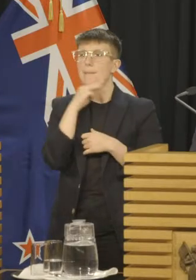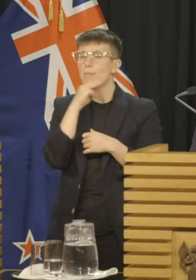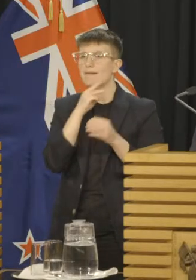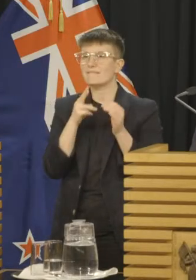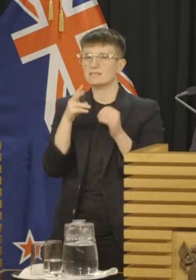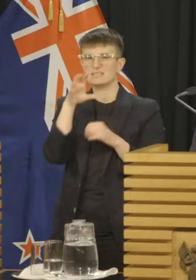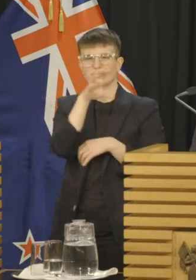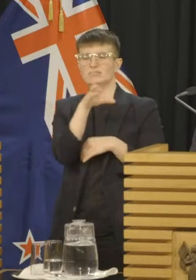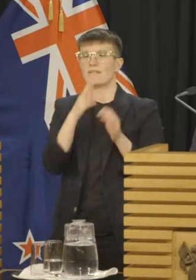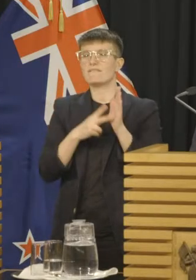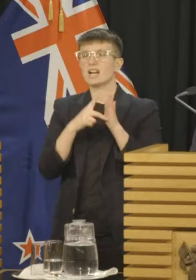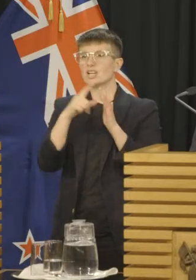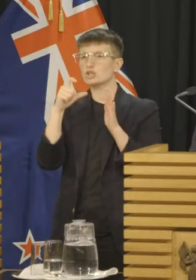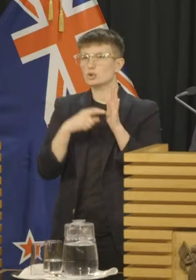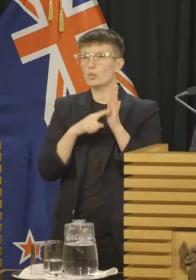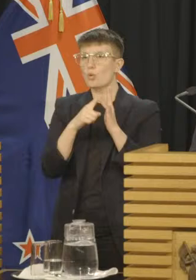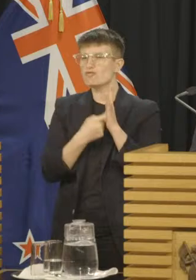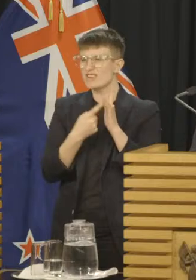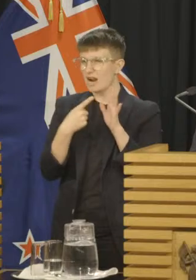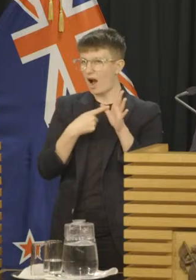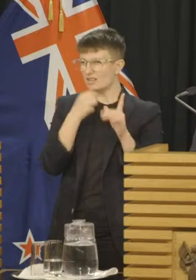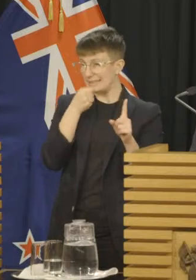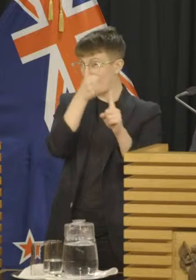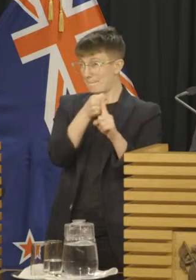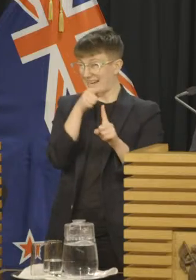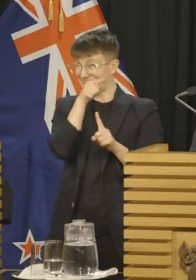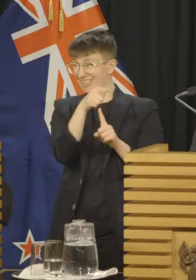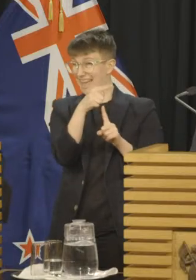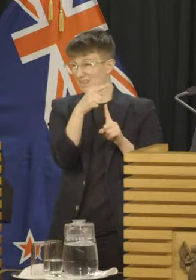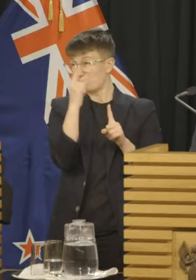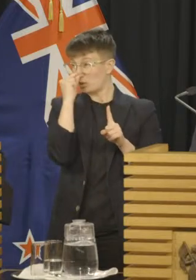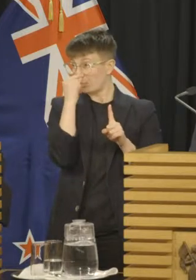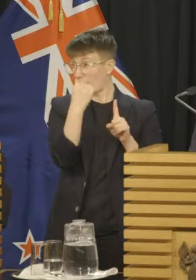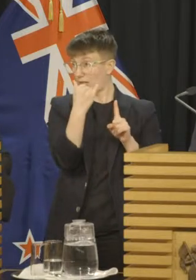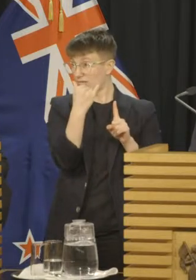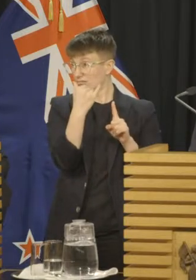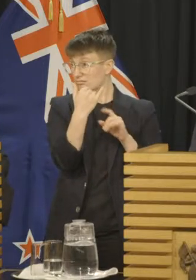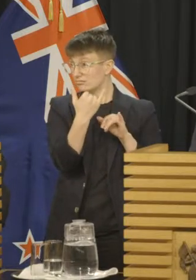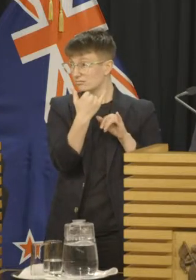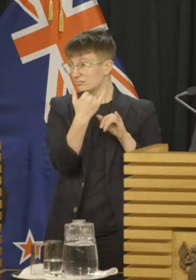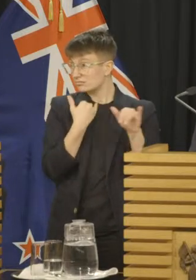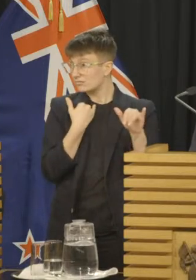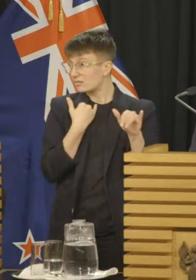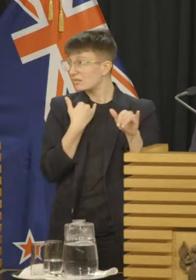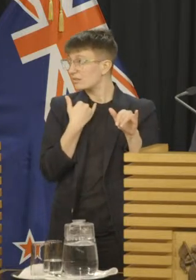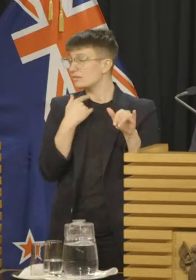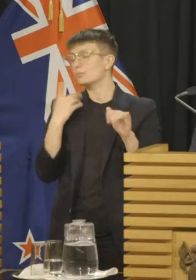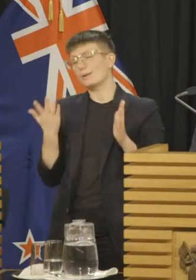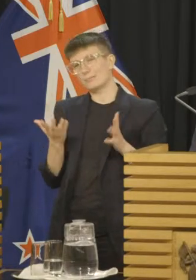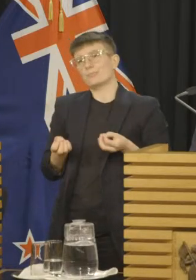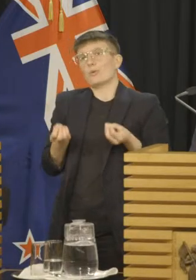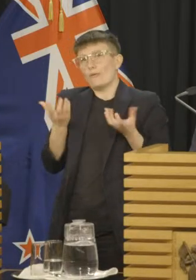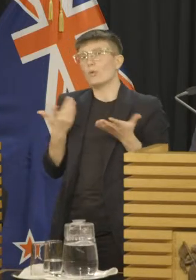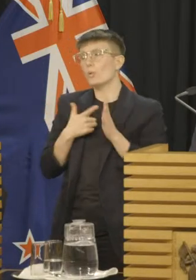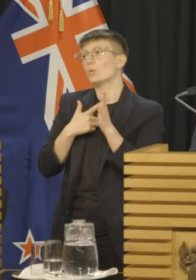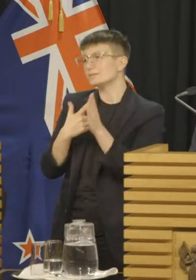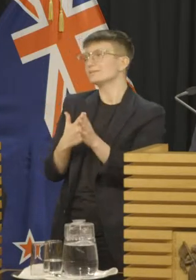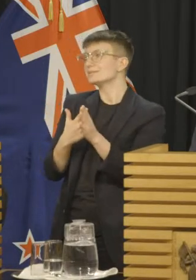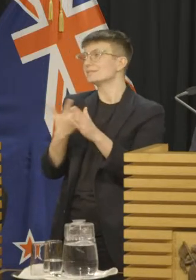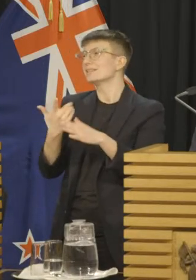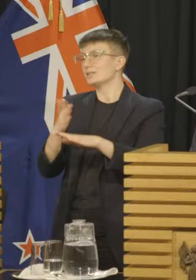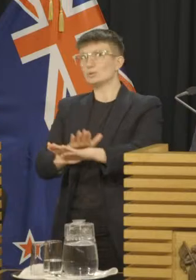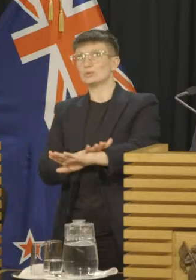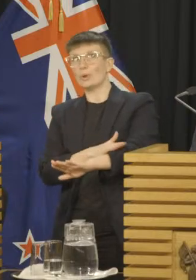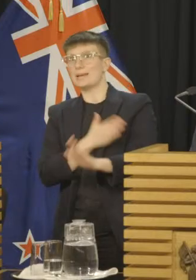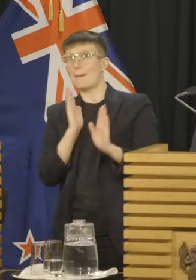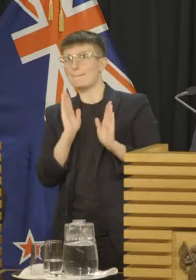it will slow things down because, as we've always said, we have to be assured that any opening of a border between